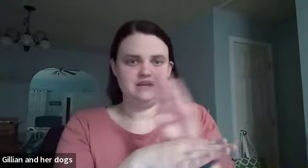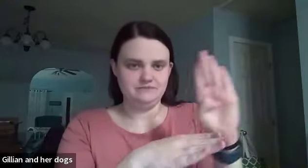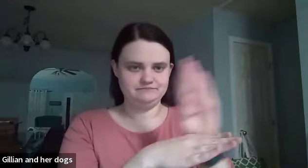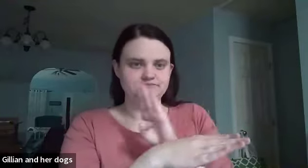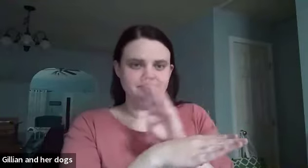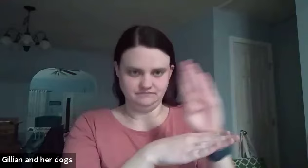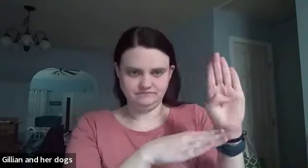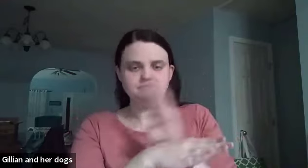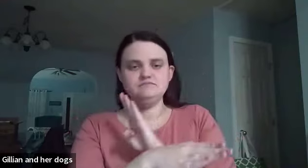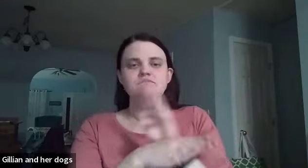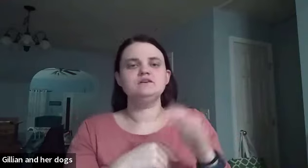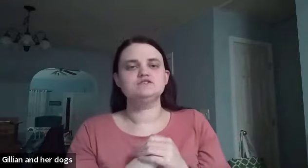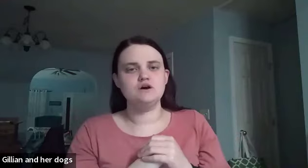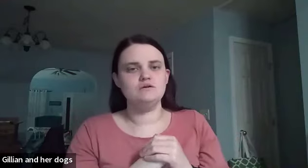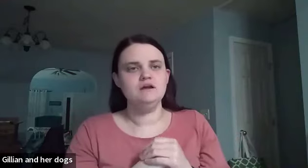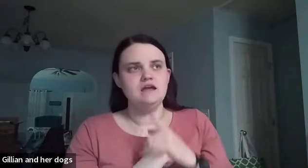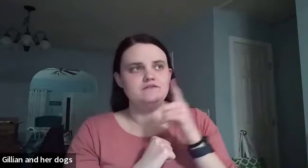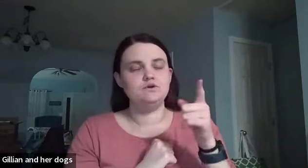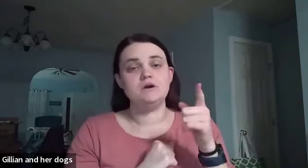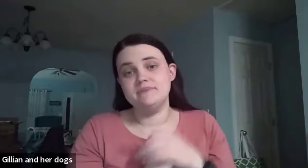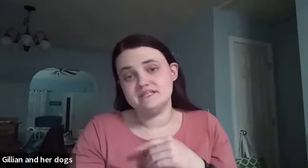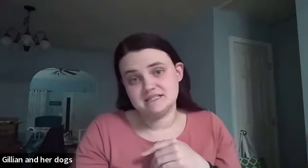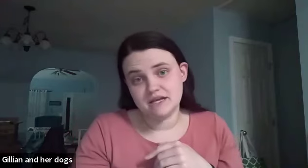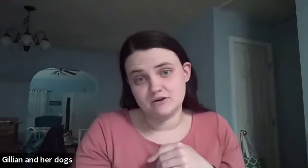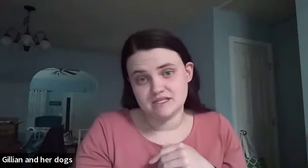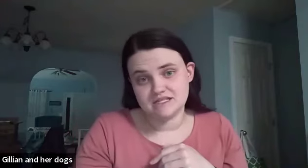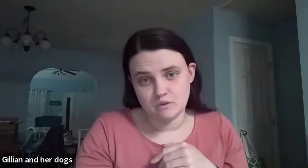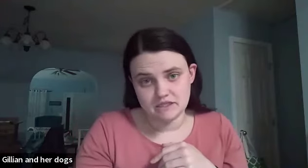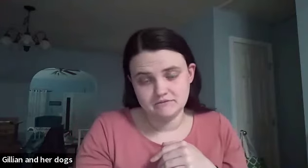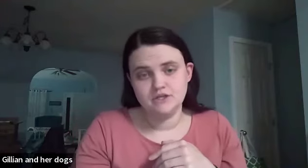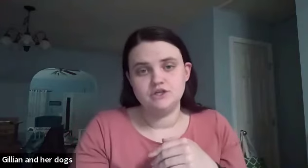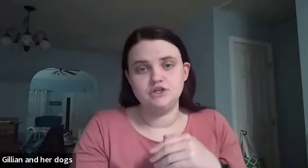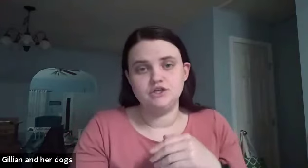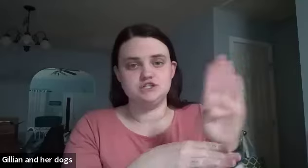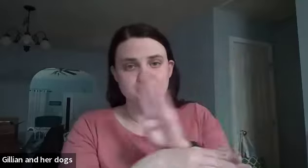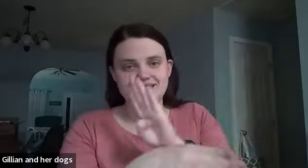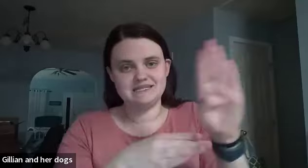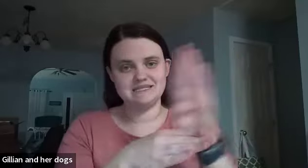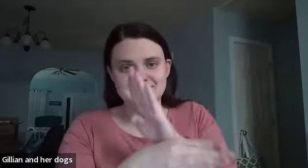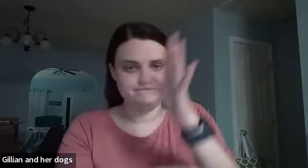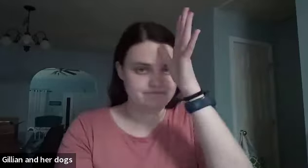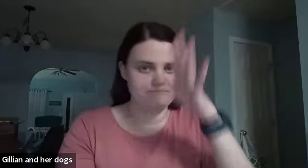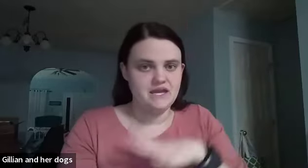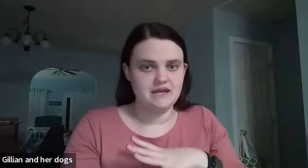Okay. So if you are a businessman or a businesswoman, you would just do business